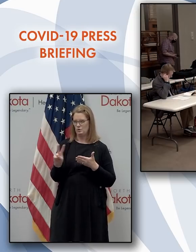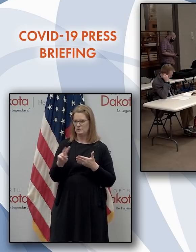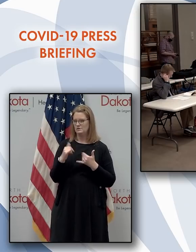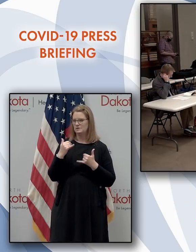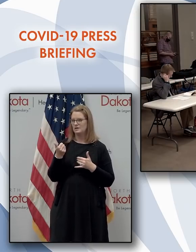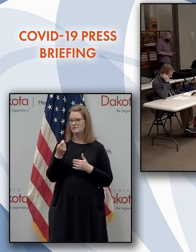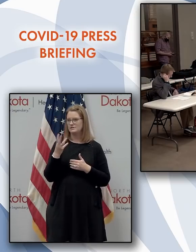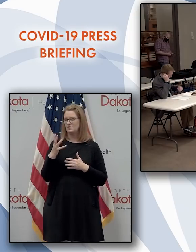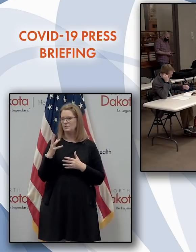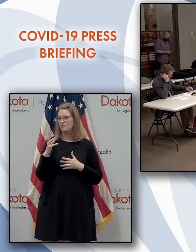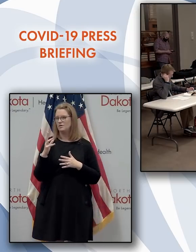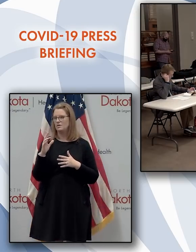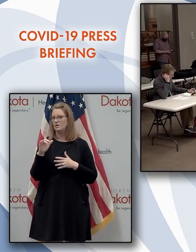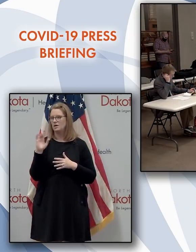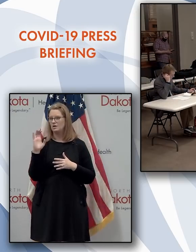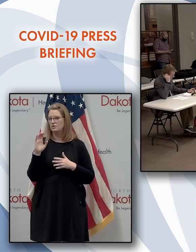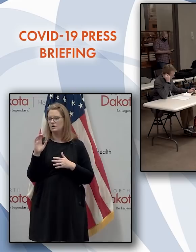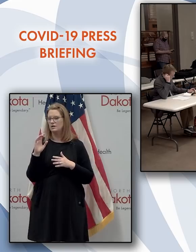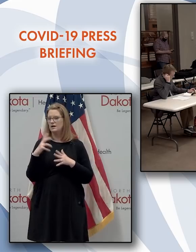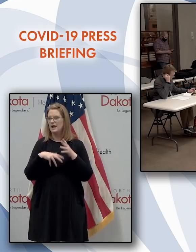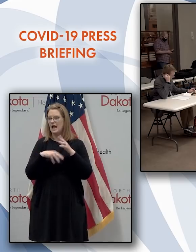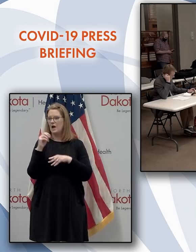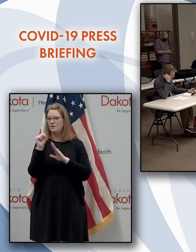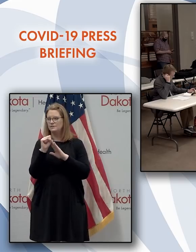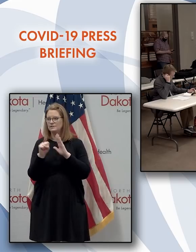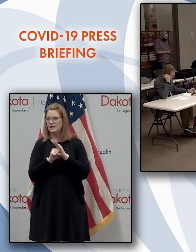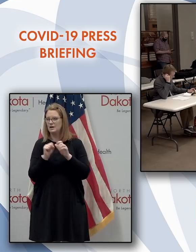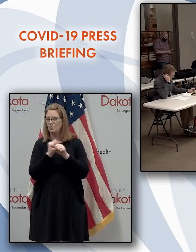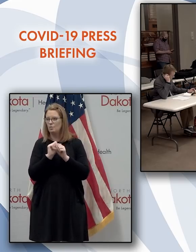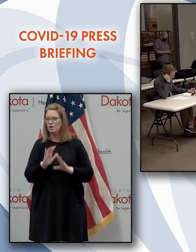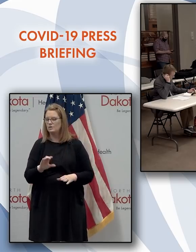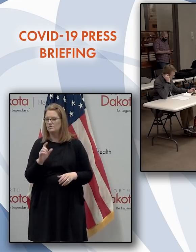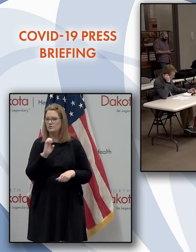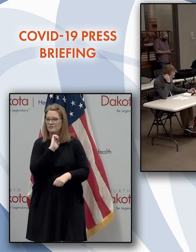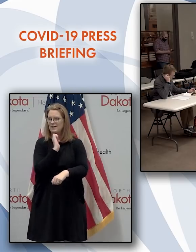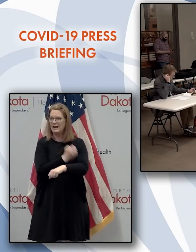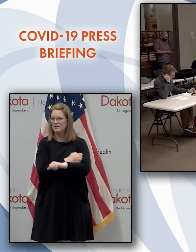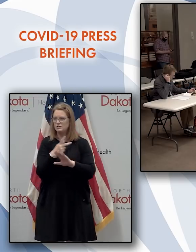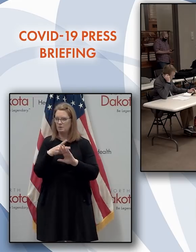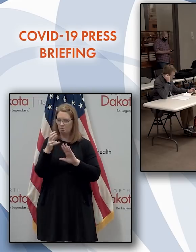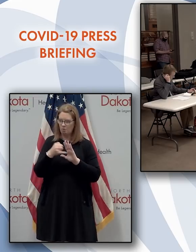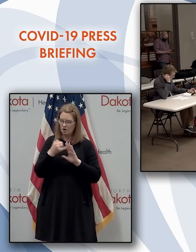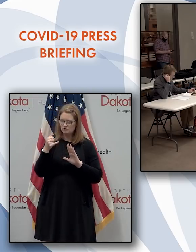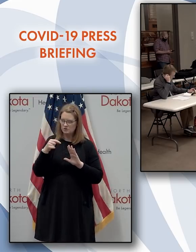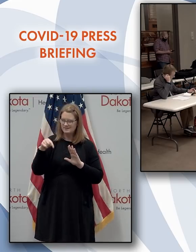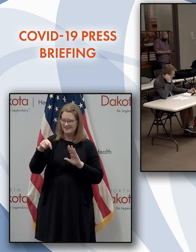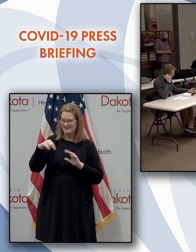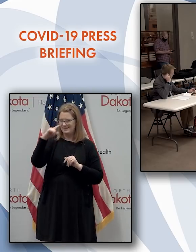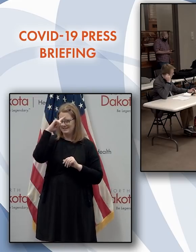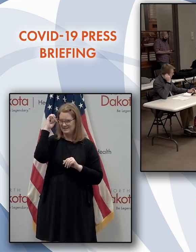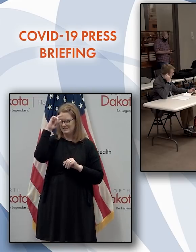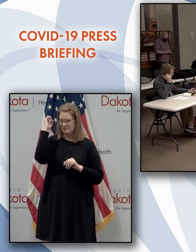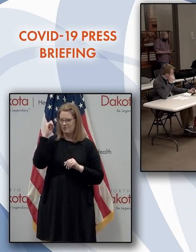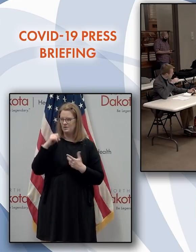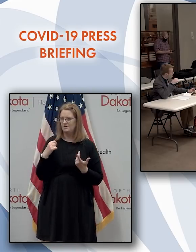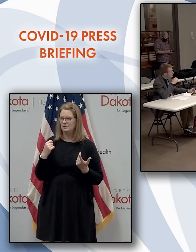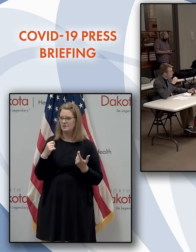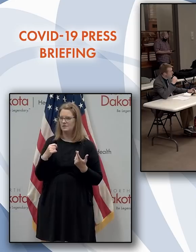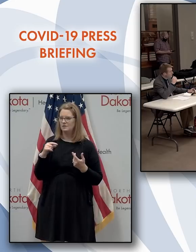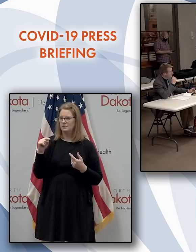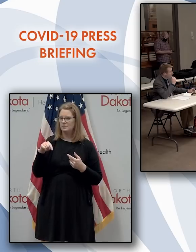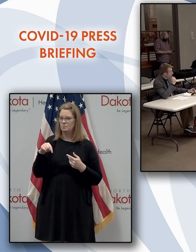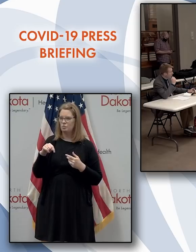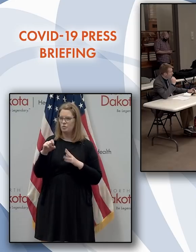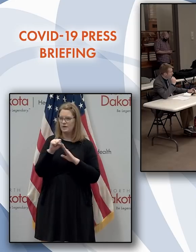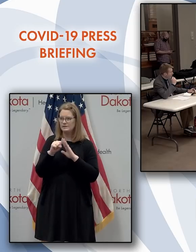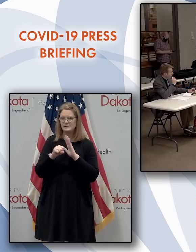several hundred out-of-state workers in the northeast part of the county for energy projects this summer. Is this on the state's radar,